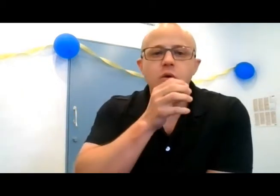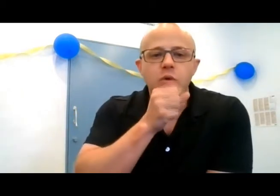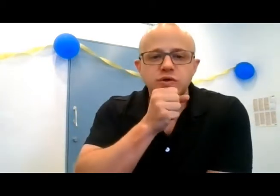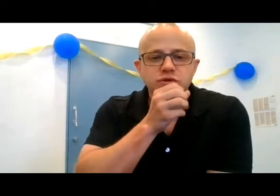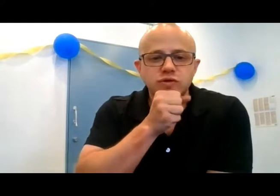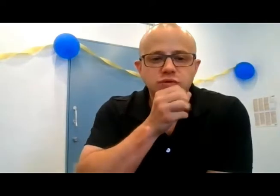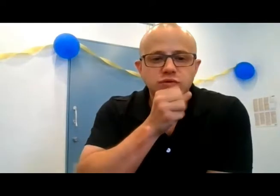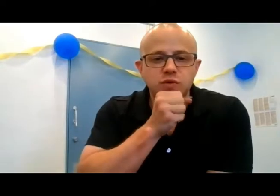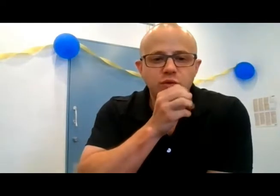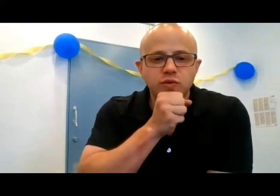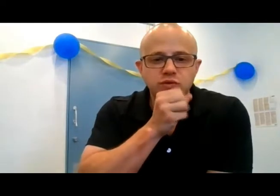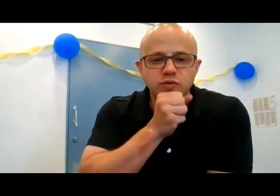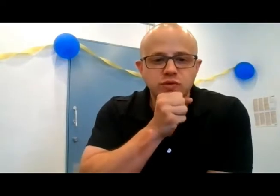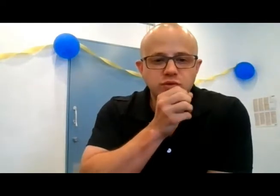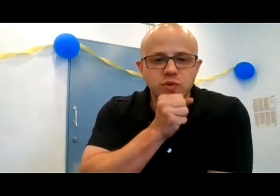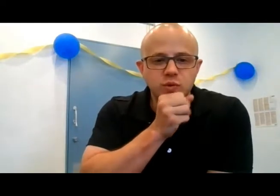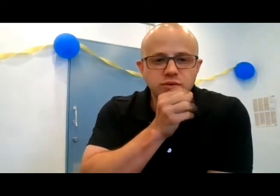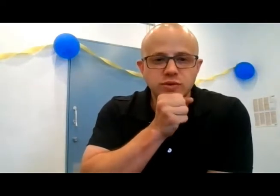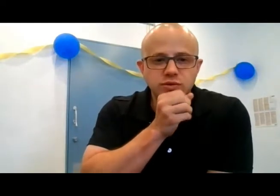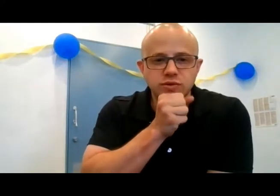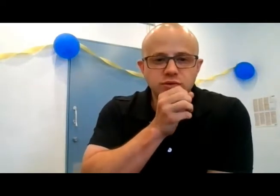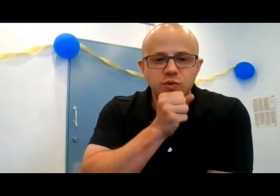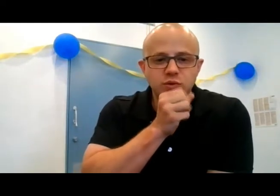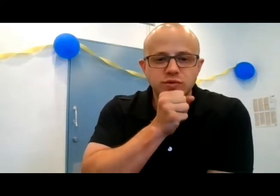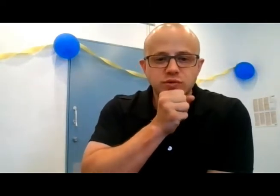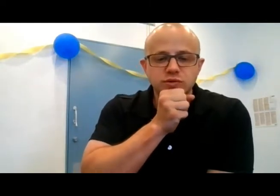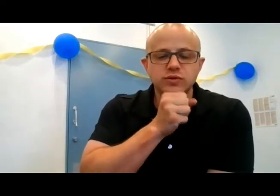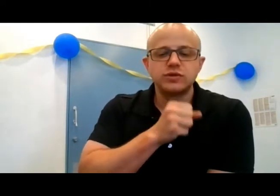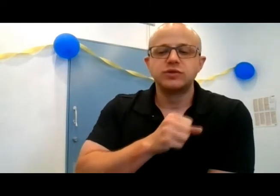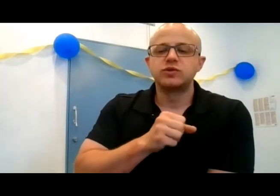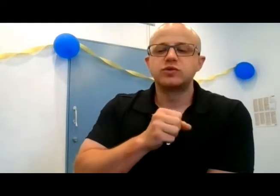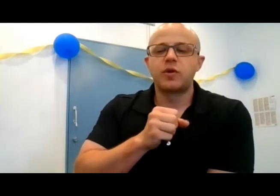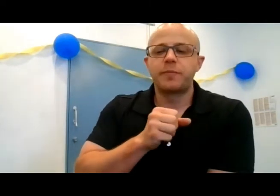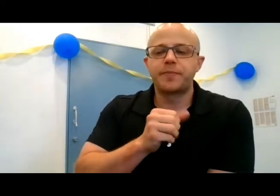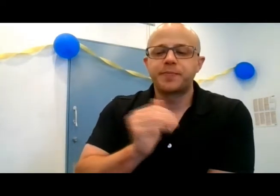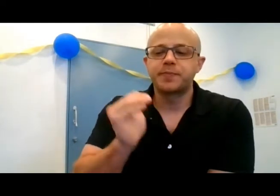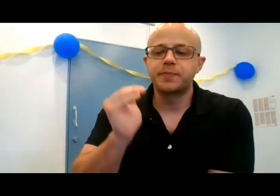R-A-N-G-E. And this is the sign, orange on the chin, orange.